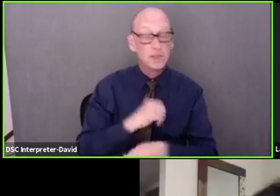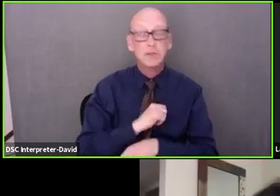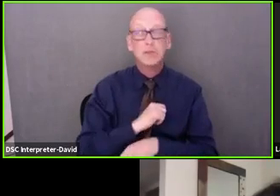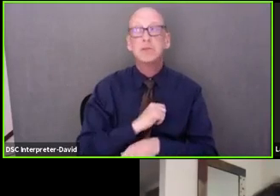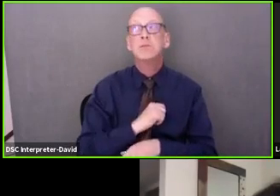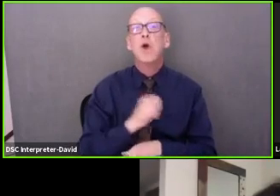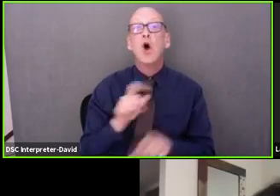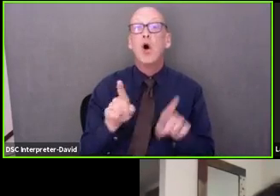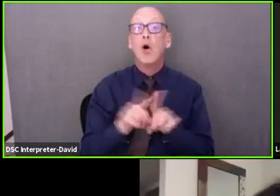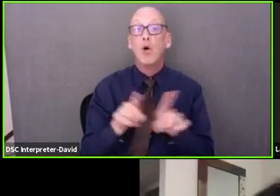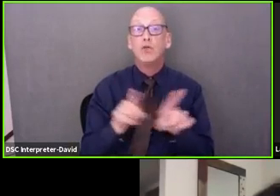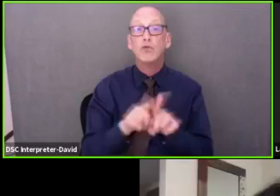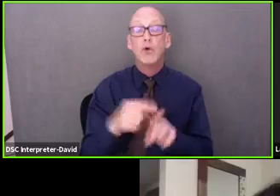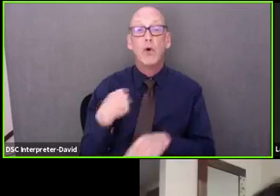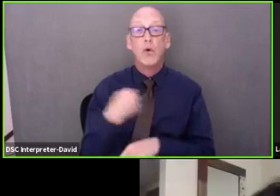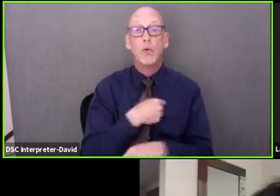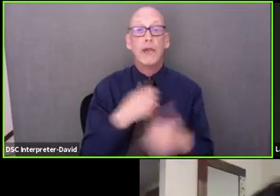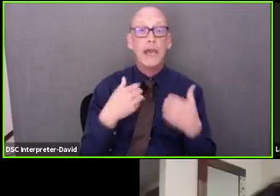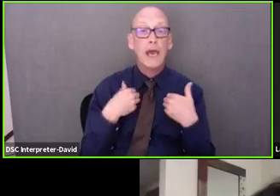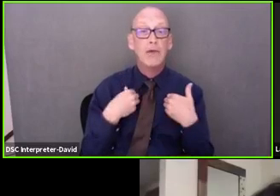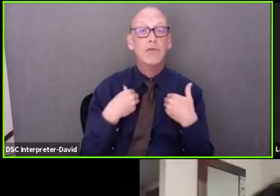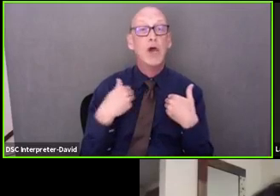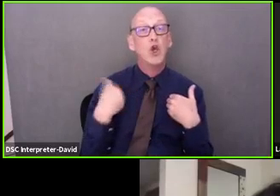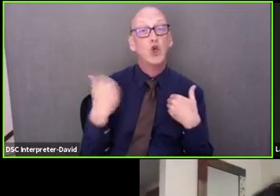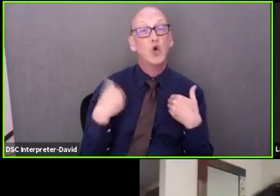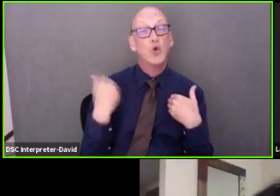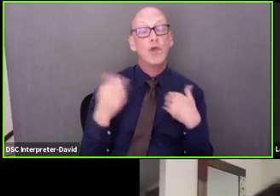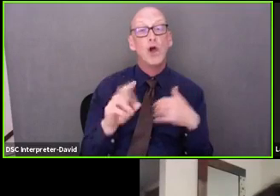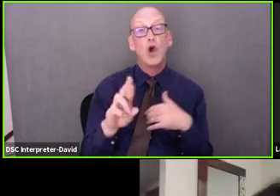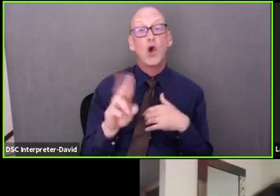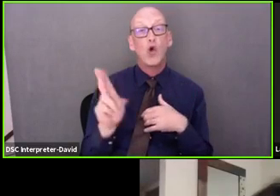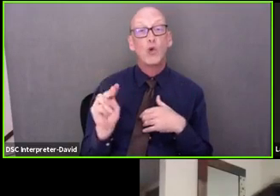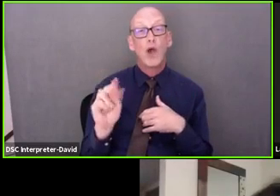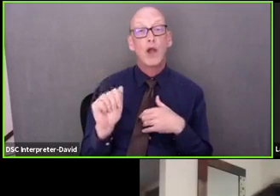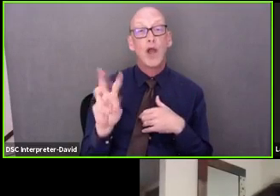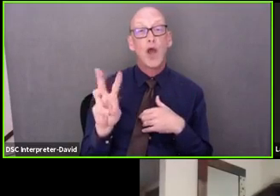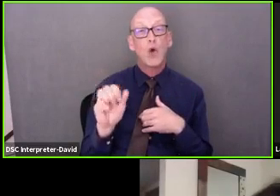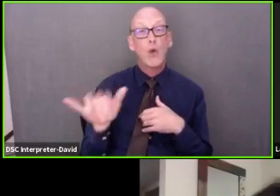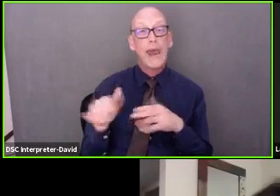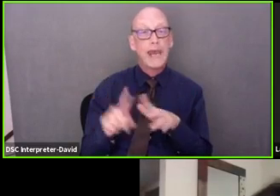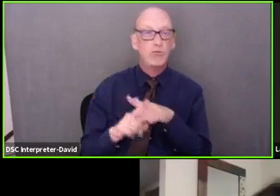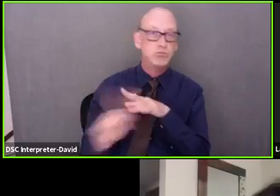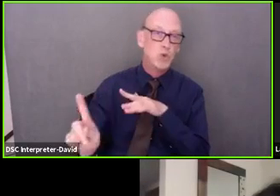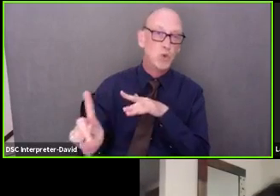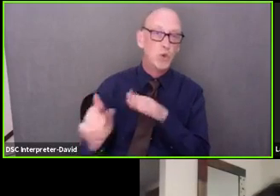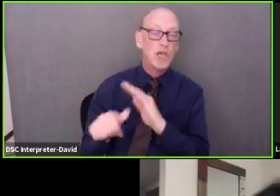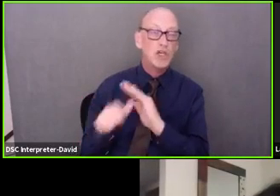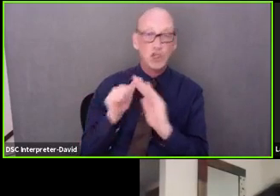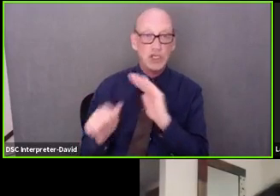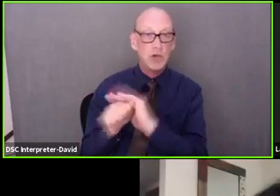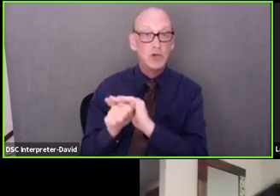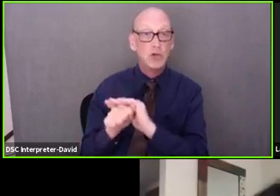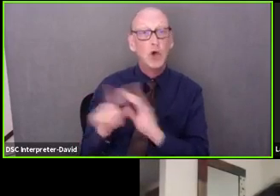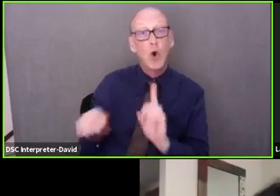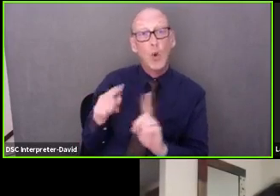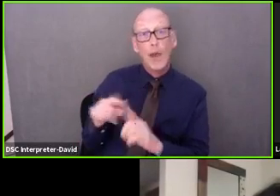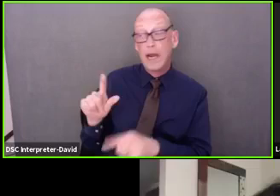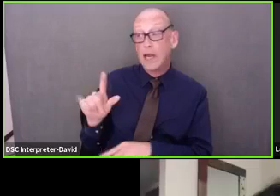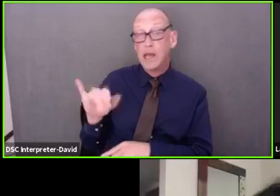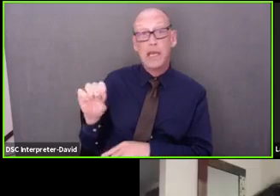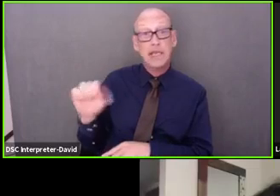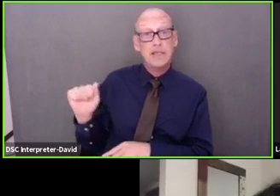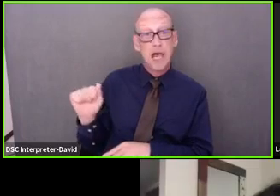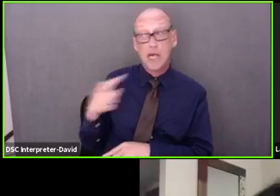we also have a youth runaway shelter. So when Lisa said the shelter stayed open, our youth